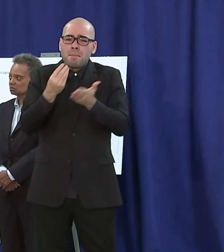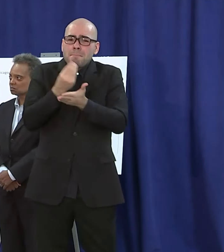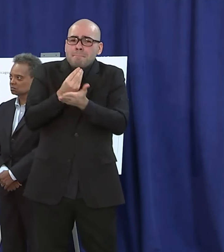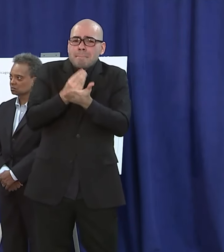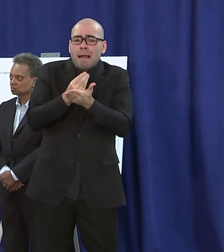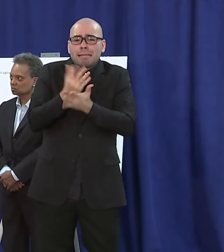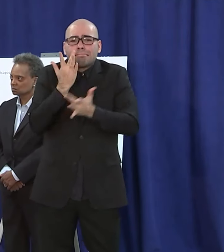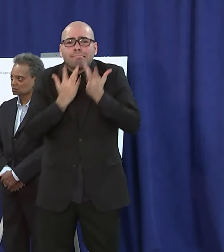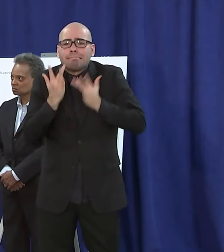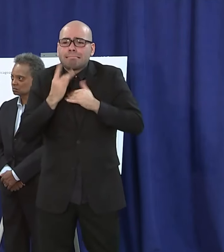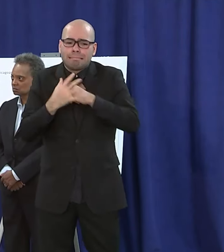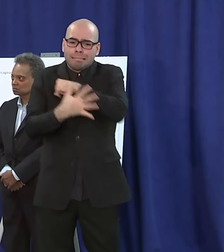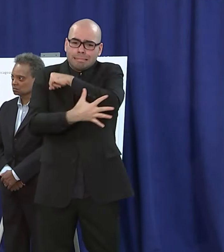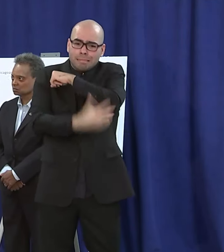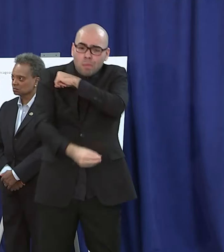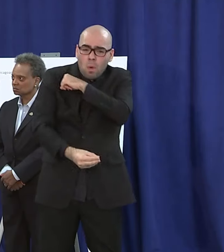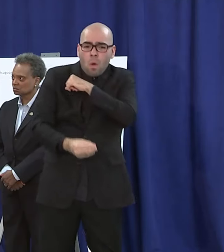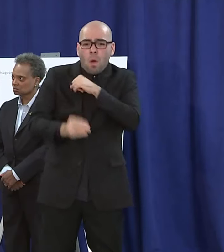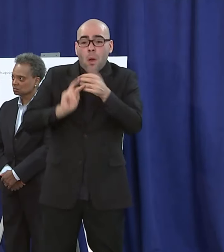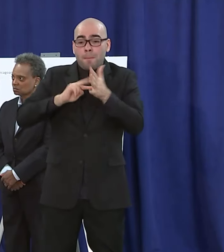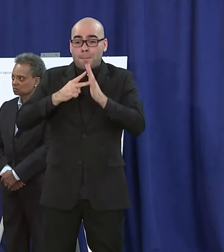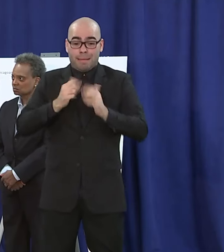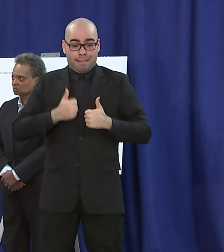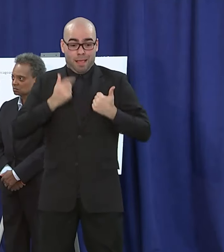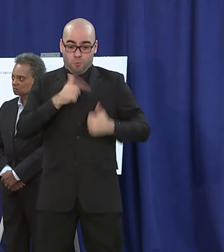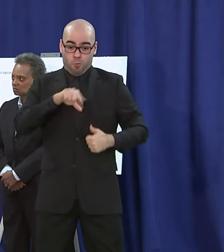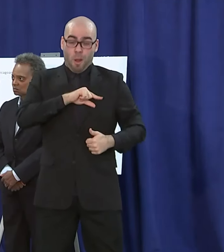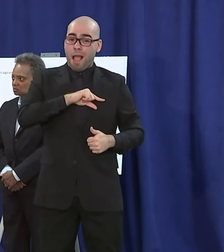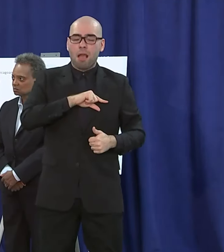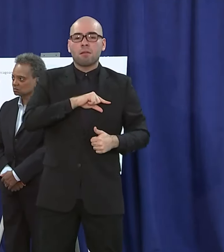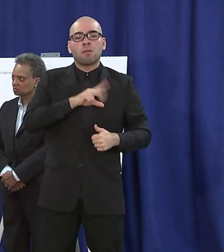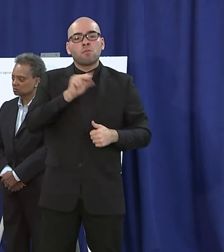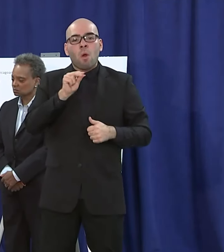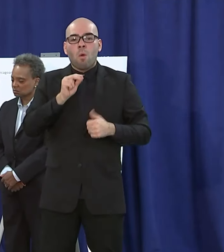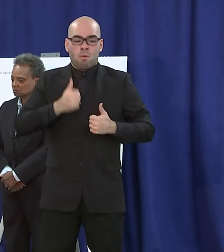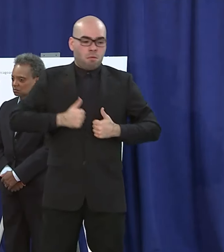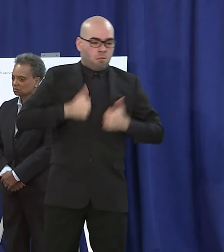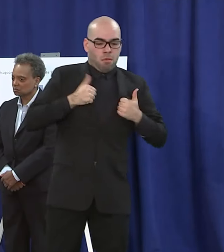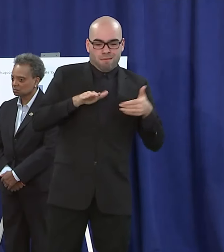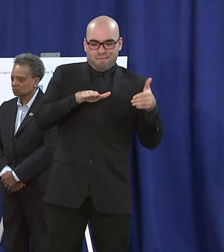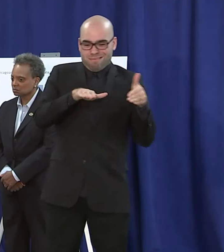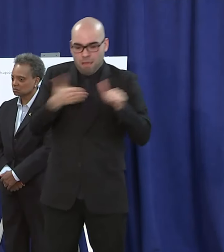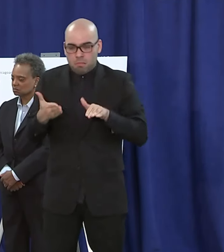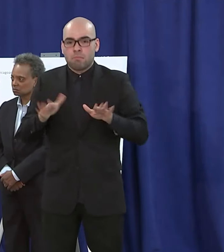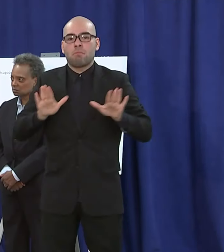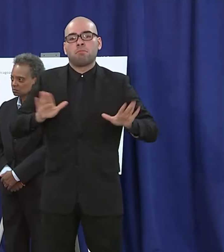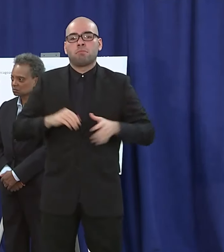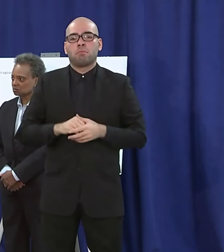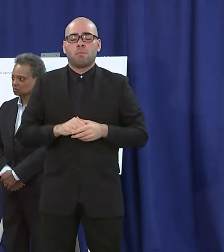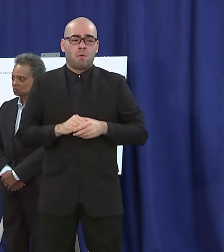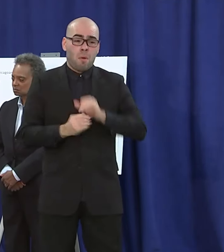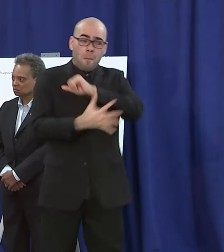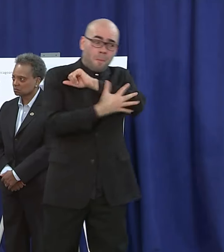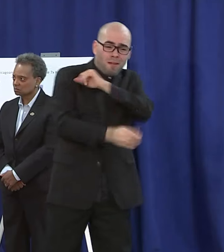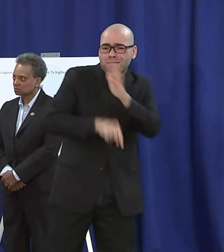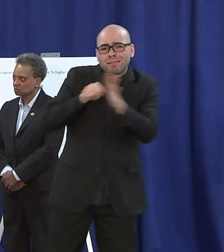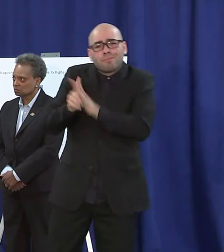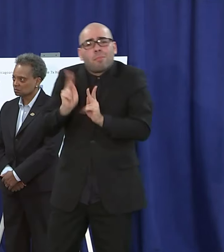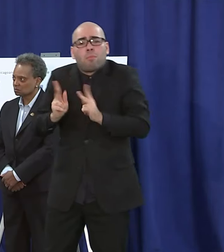not just about quality of life, but it is about literally life and death. Poverty